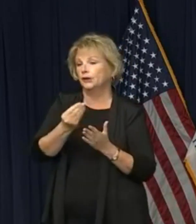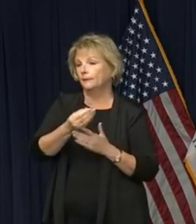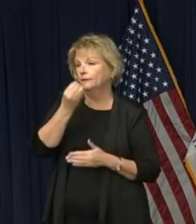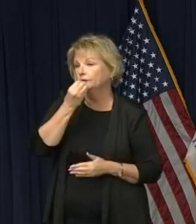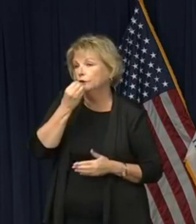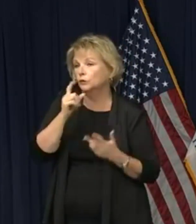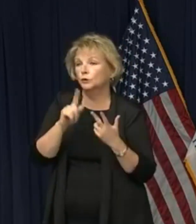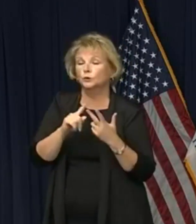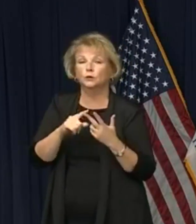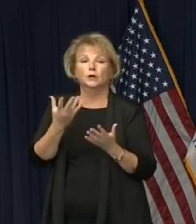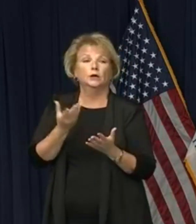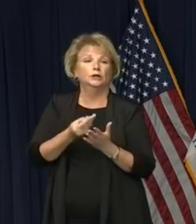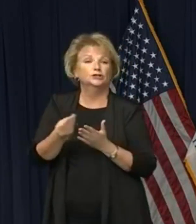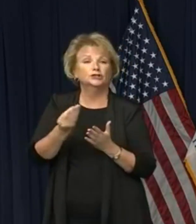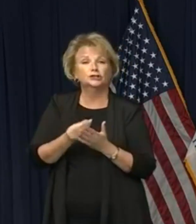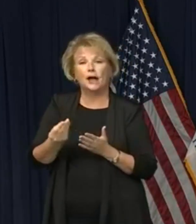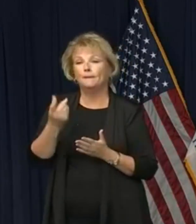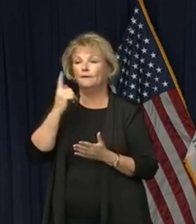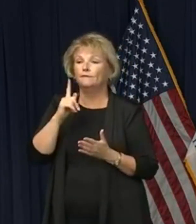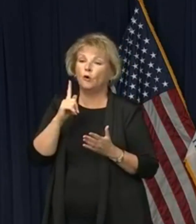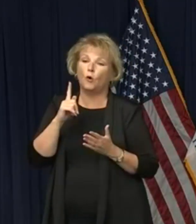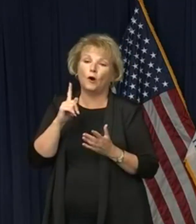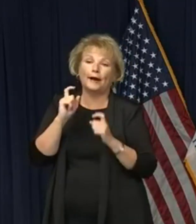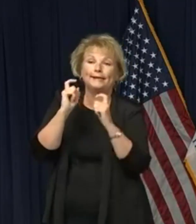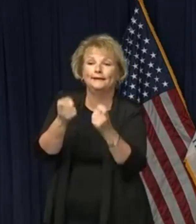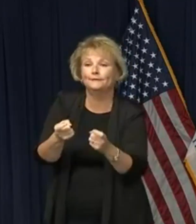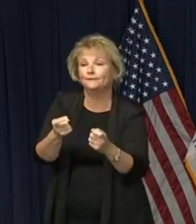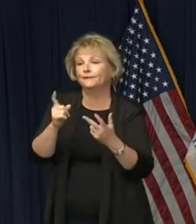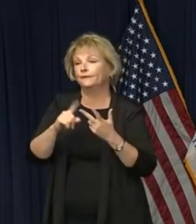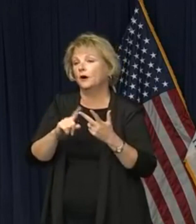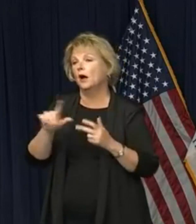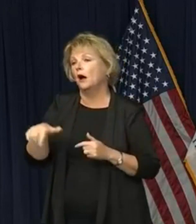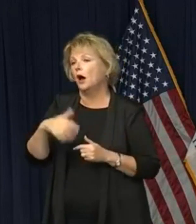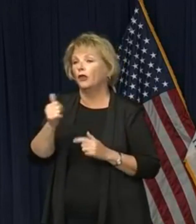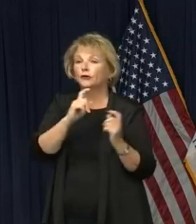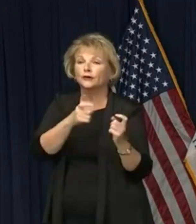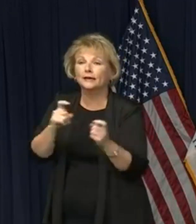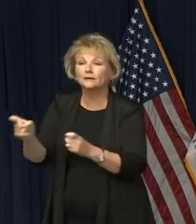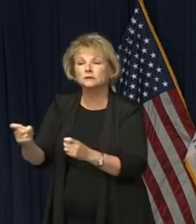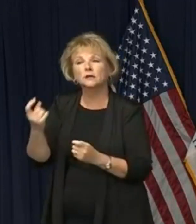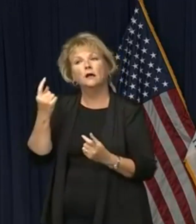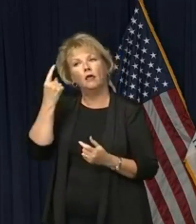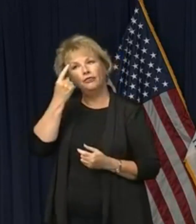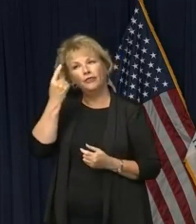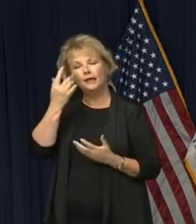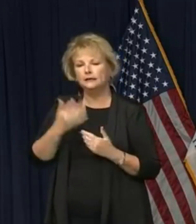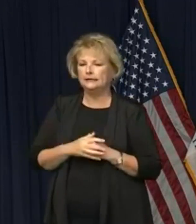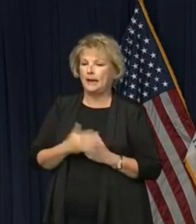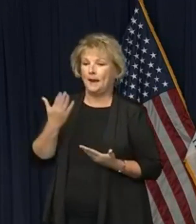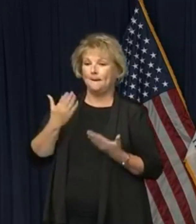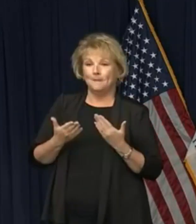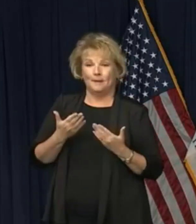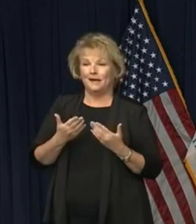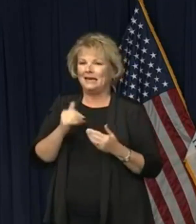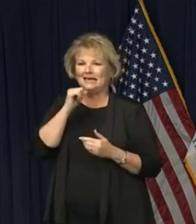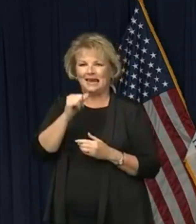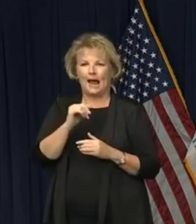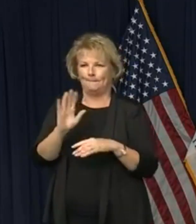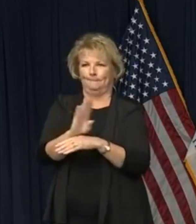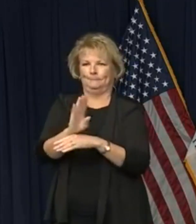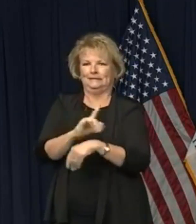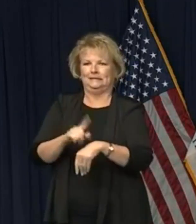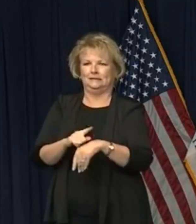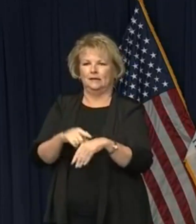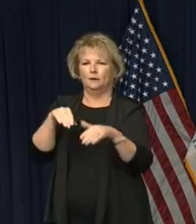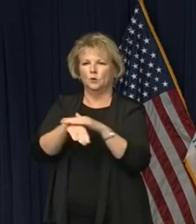for that special host gift, whether it's other kinds of gifts, consider going to stores at off-peak times that won't